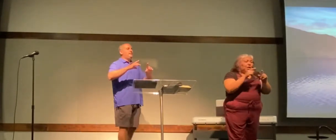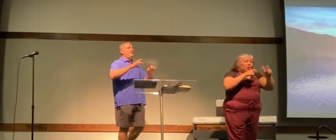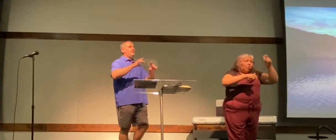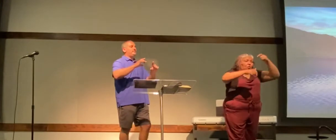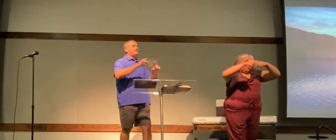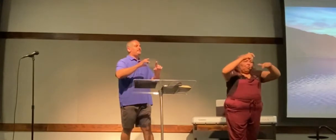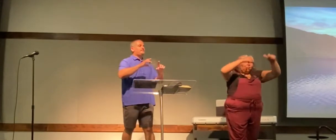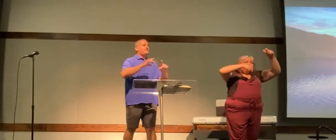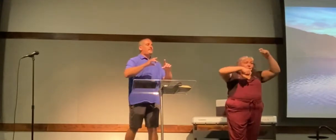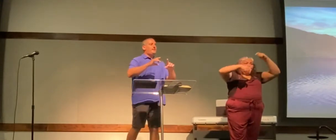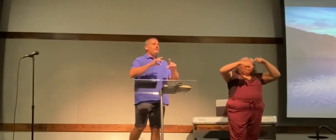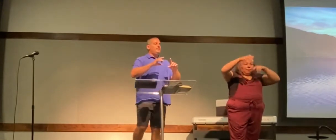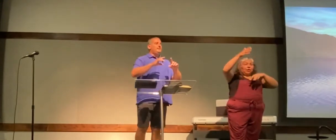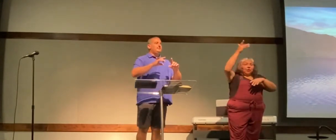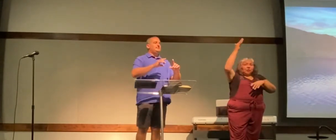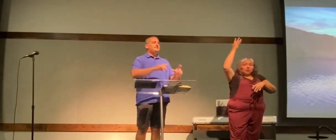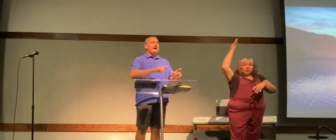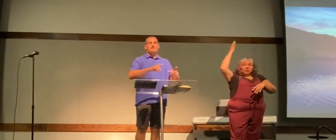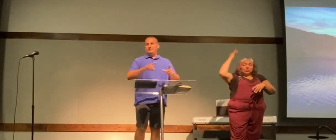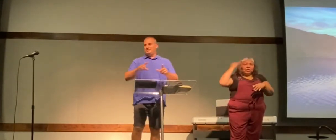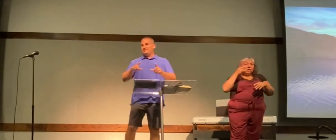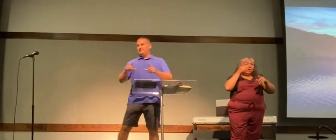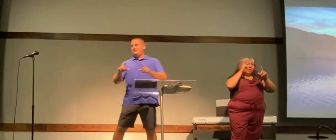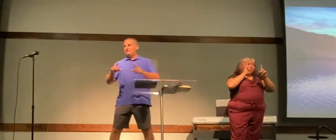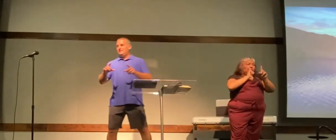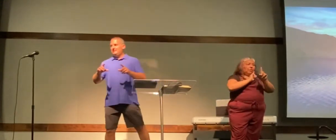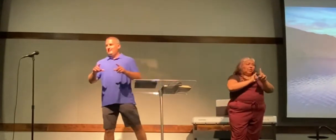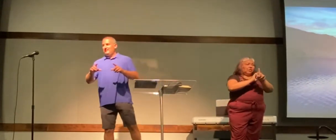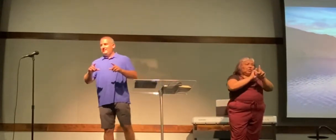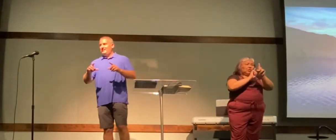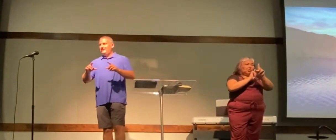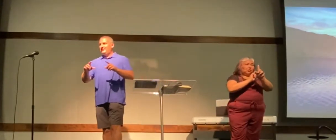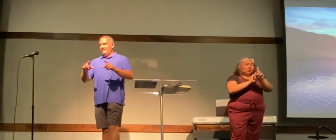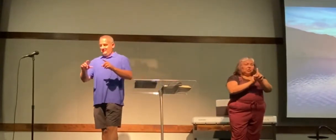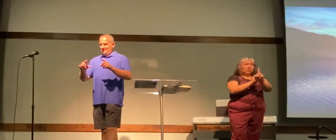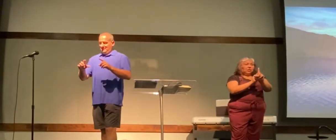when the disciples